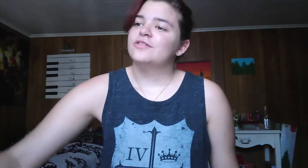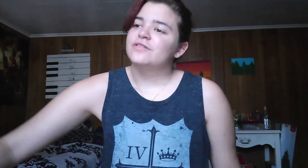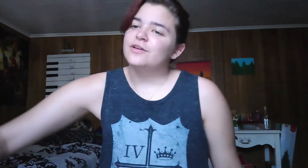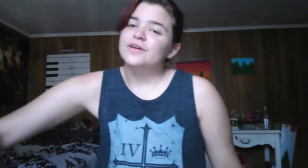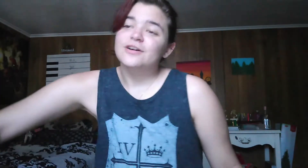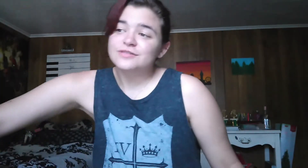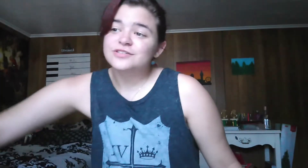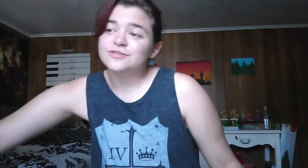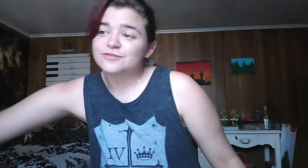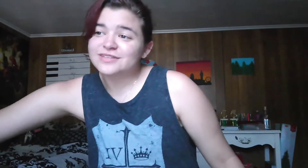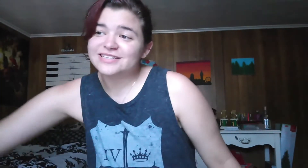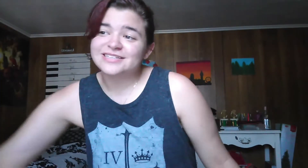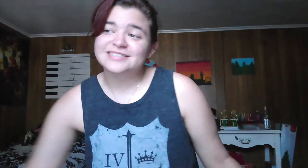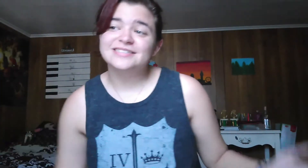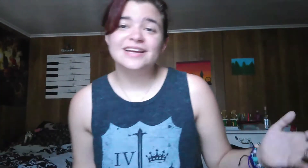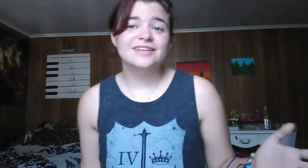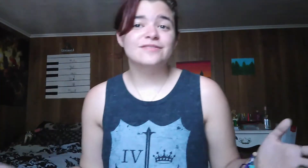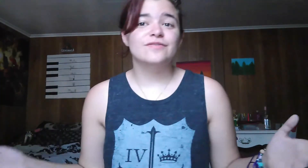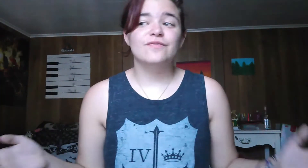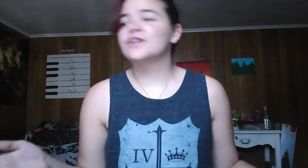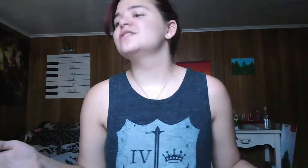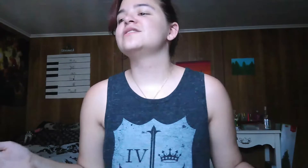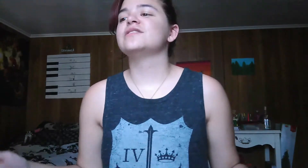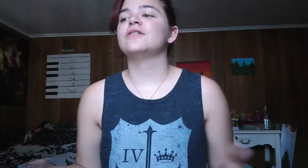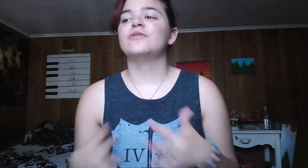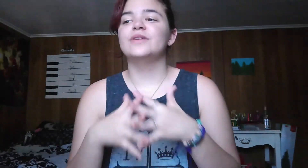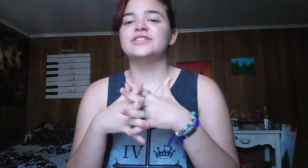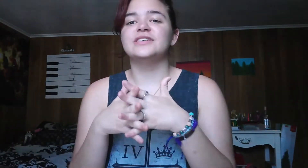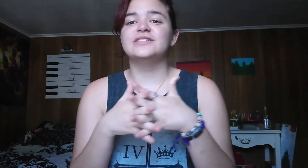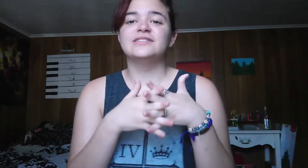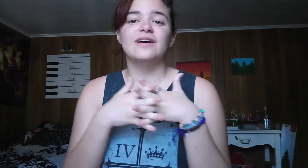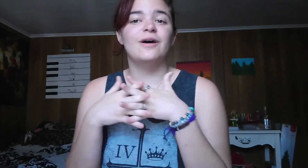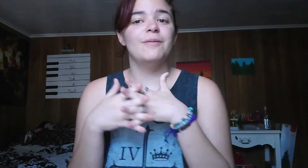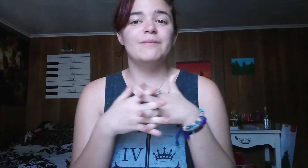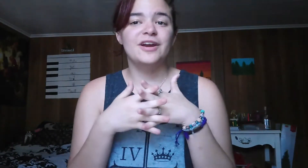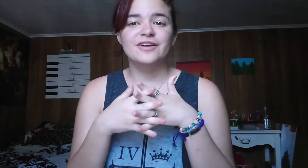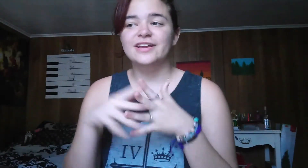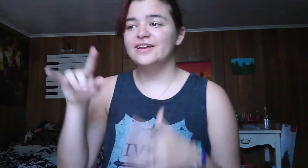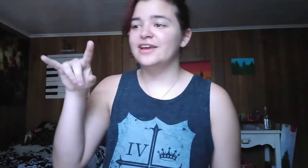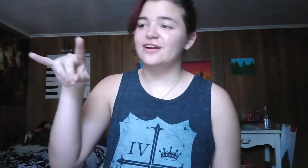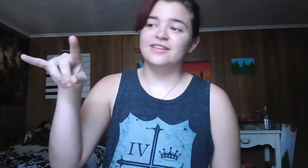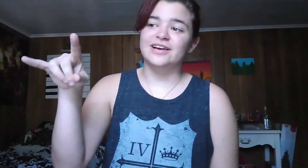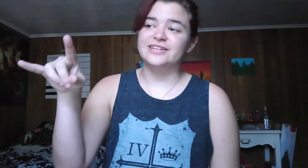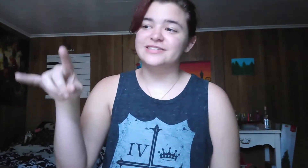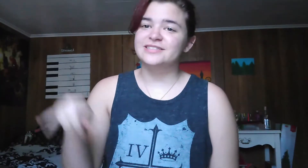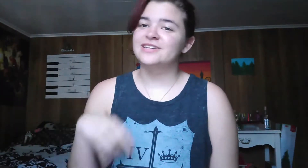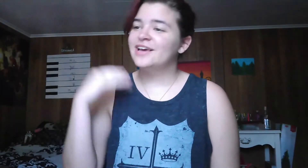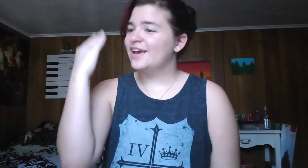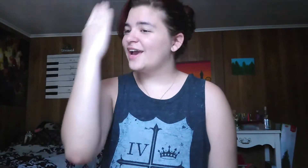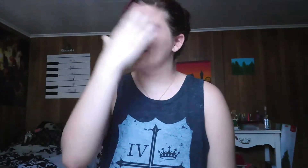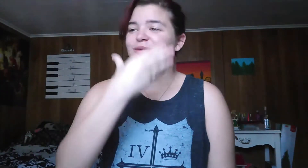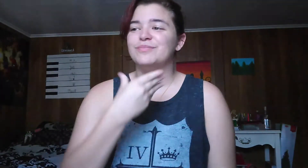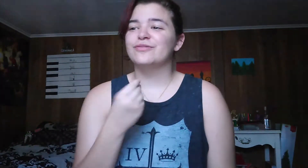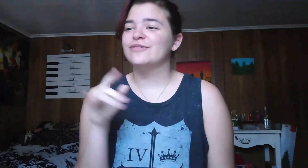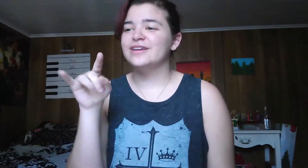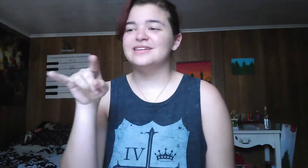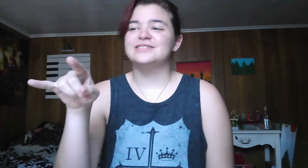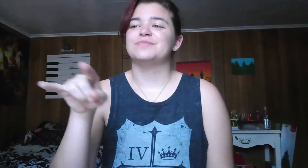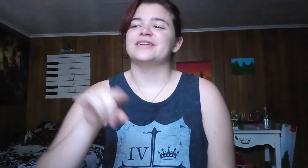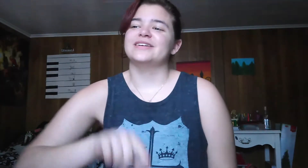So then we go to the second verse, which is American Airlines had the prettiest